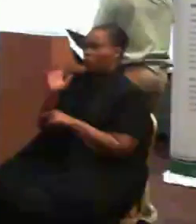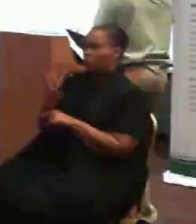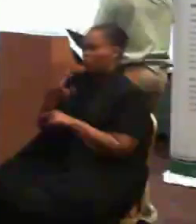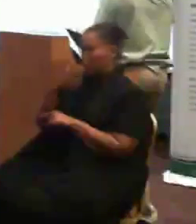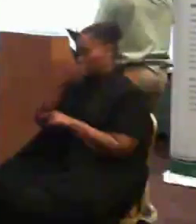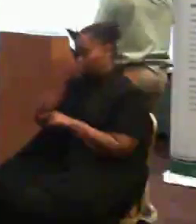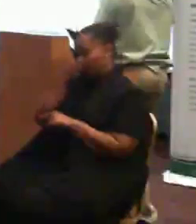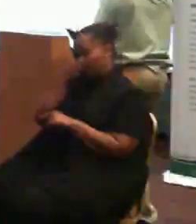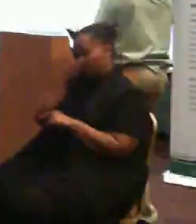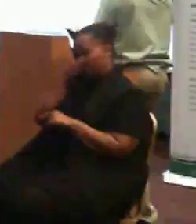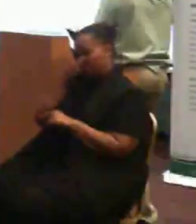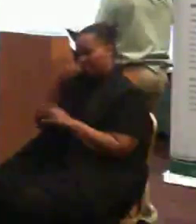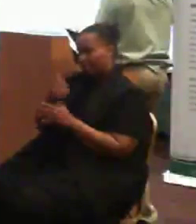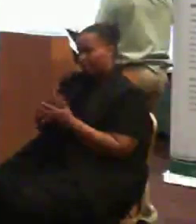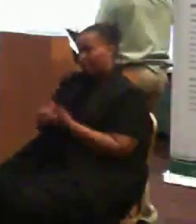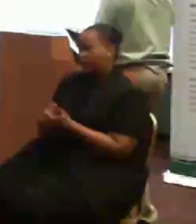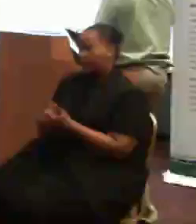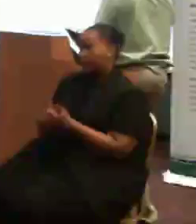About